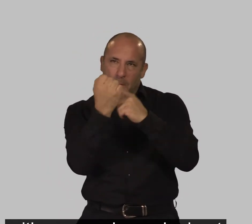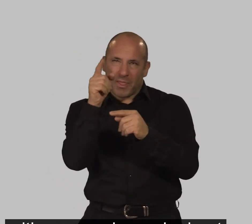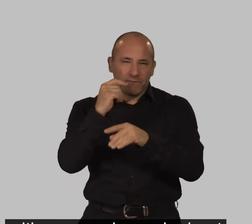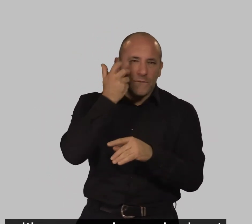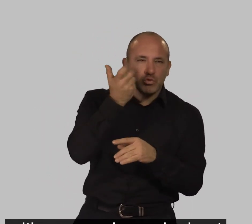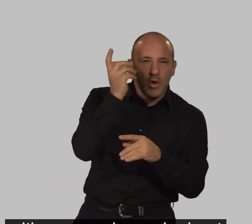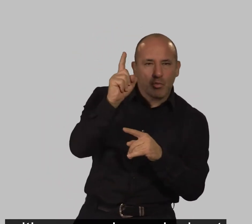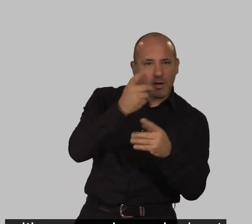future.